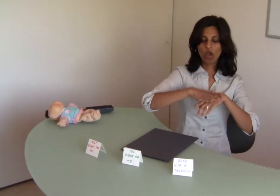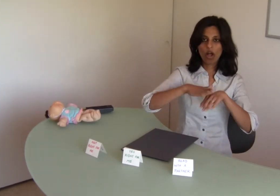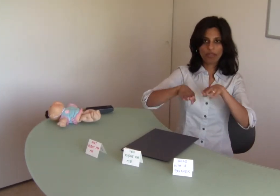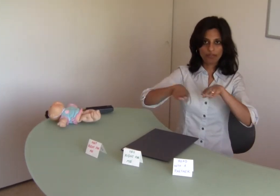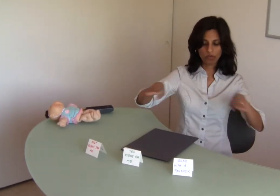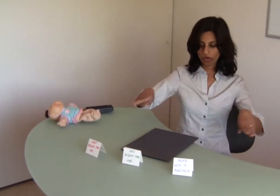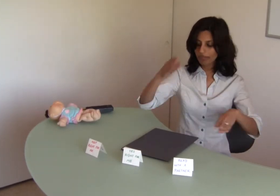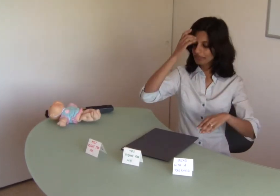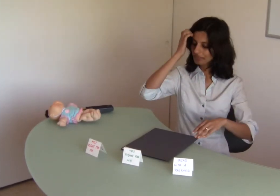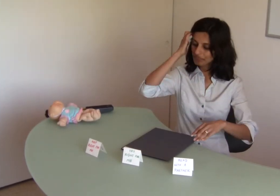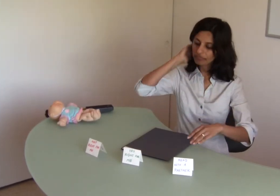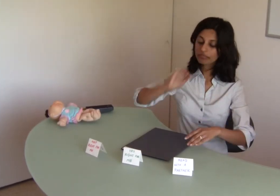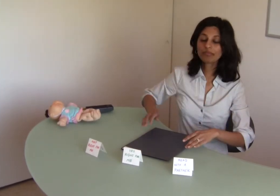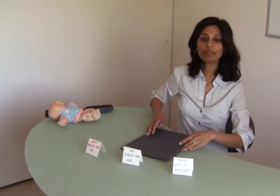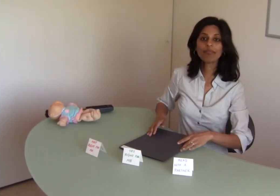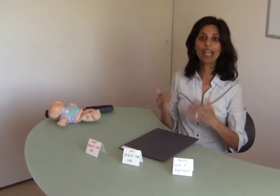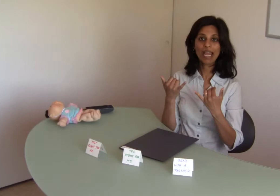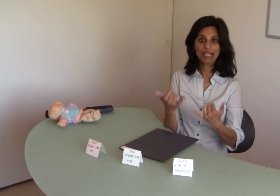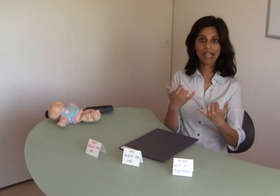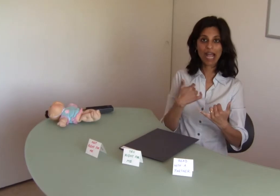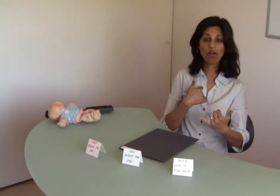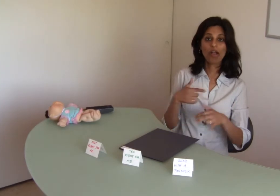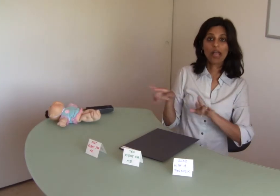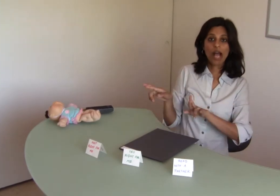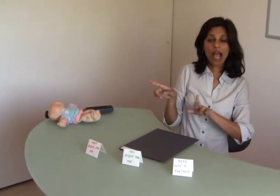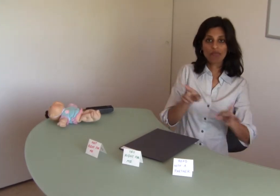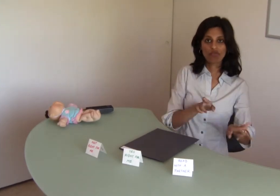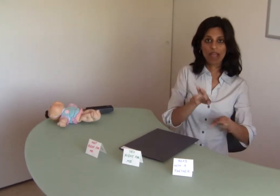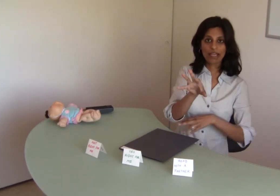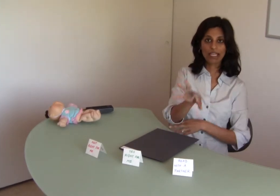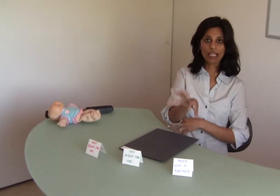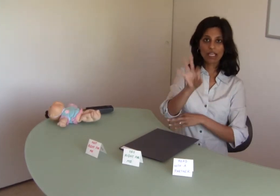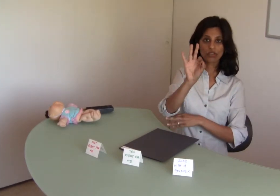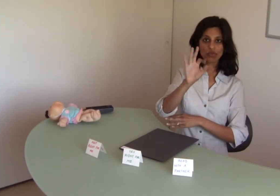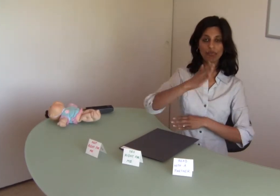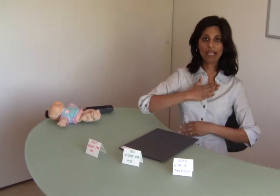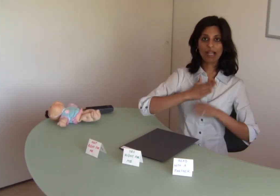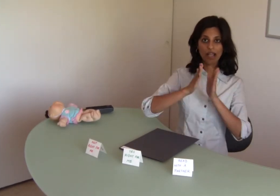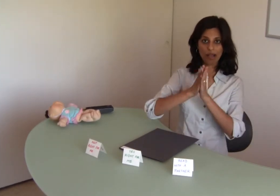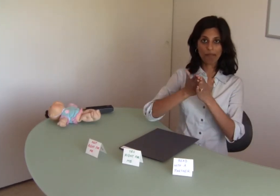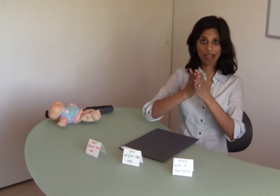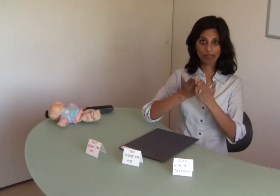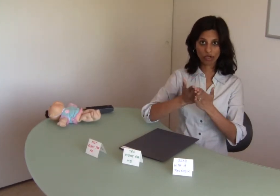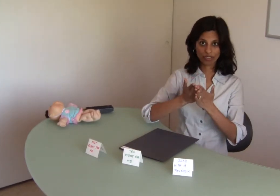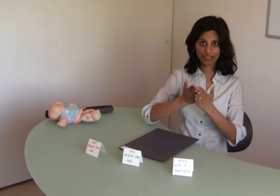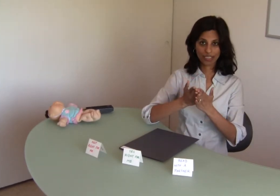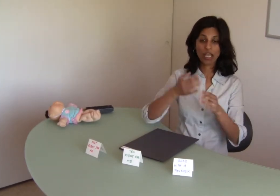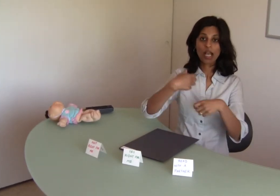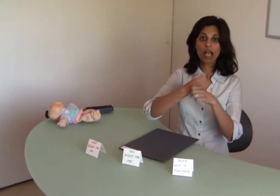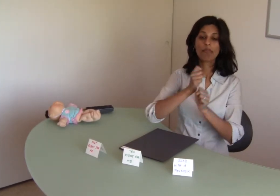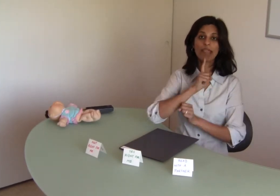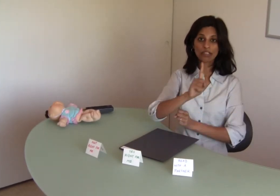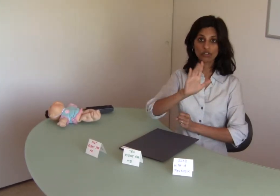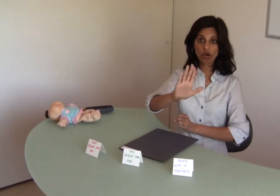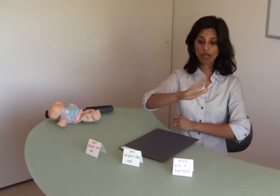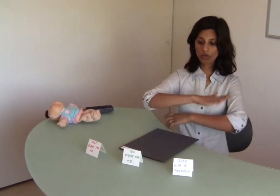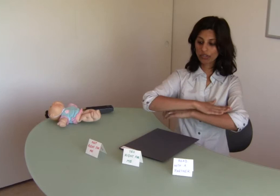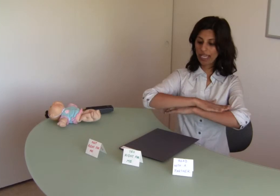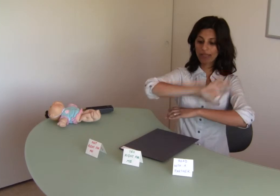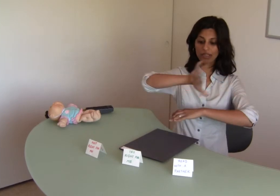on the floor. And now I'm ready to pick my books. Make sure your table